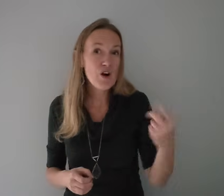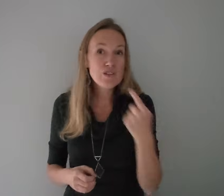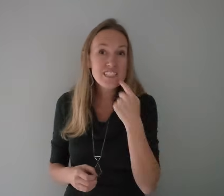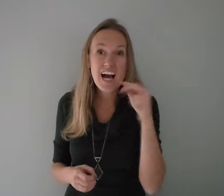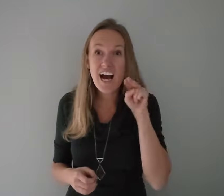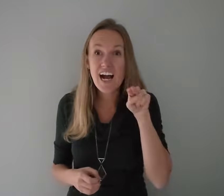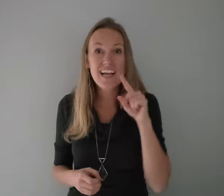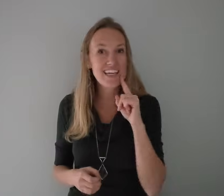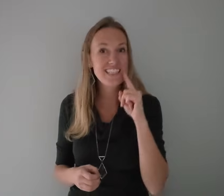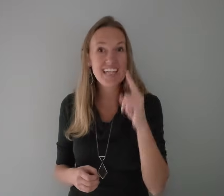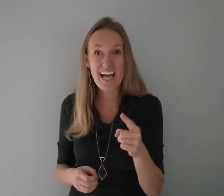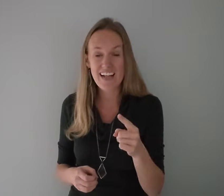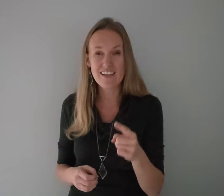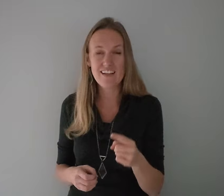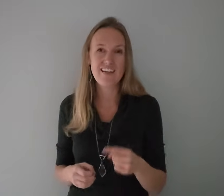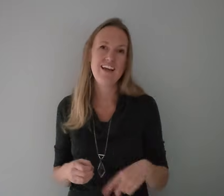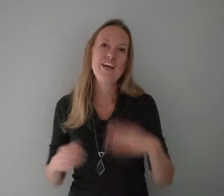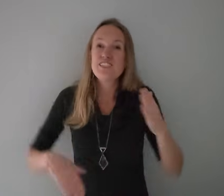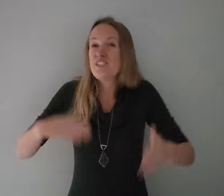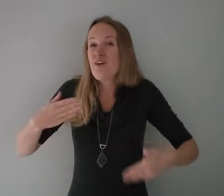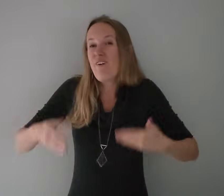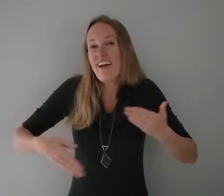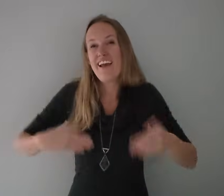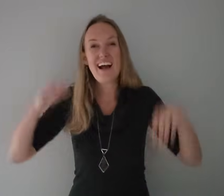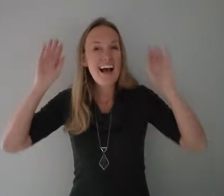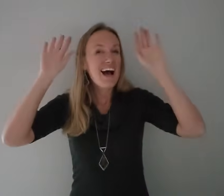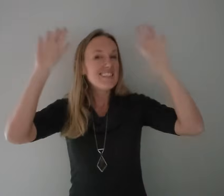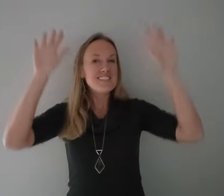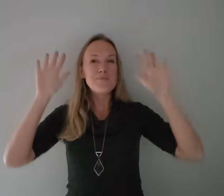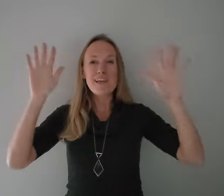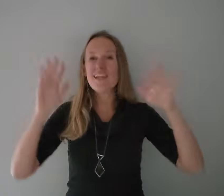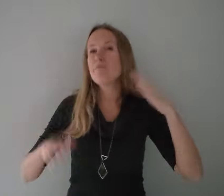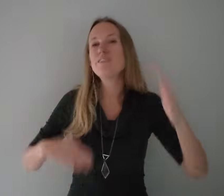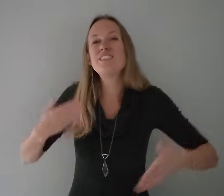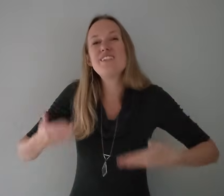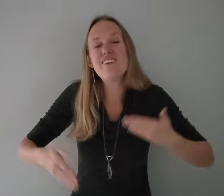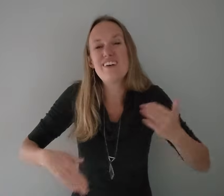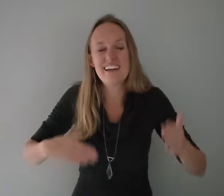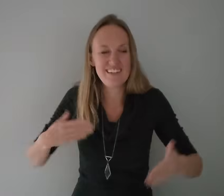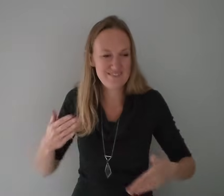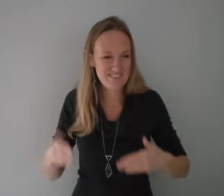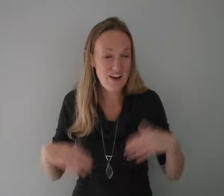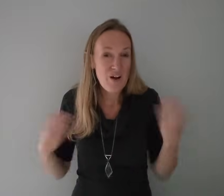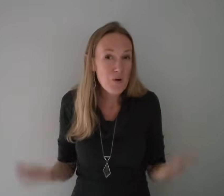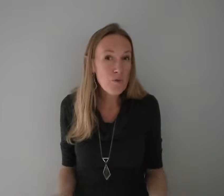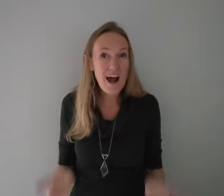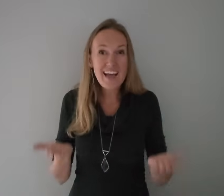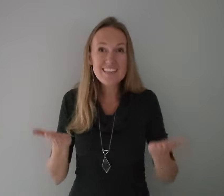no tongue can tell. Joy, unspeakable joy, rises